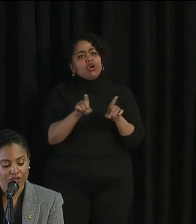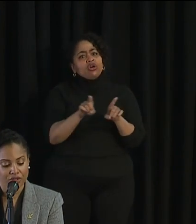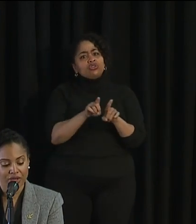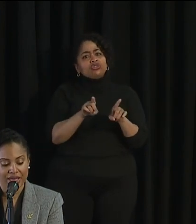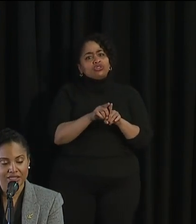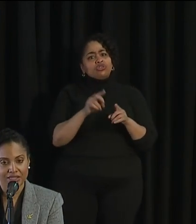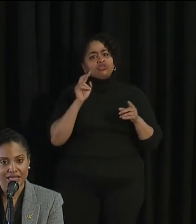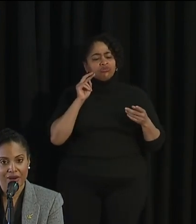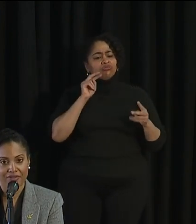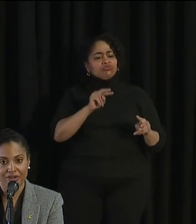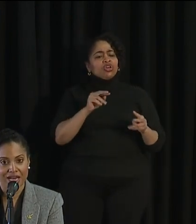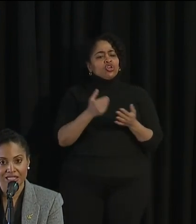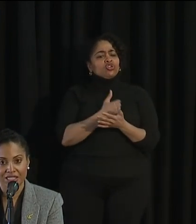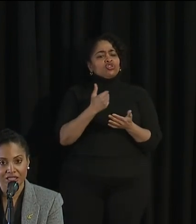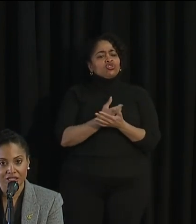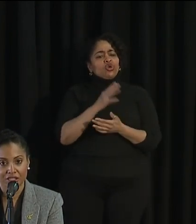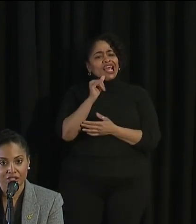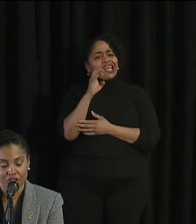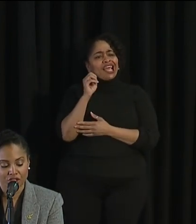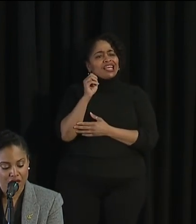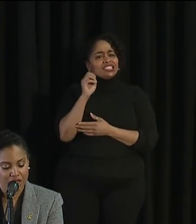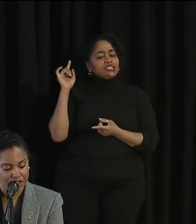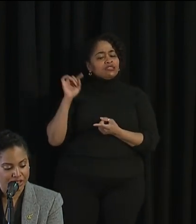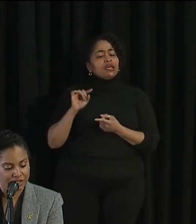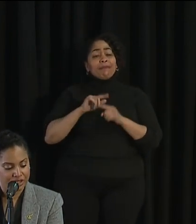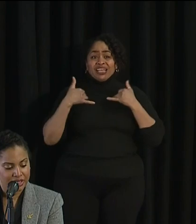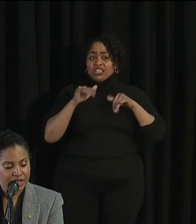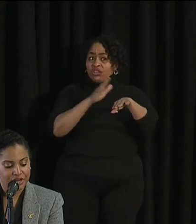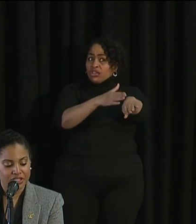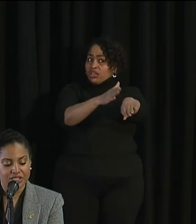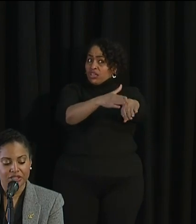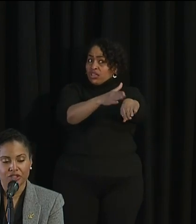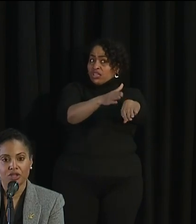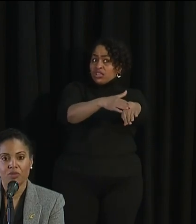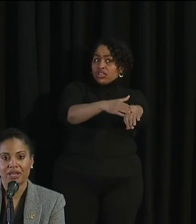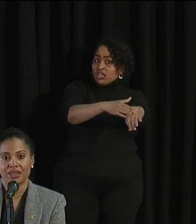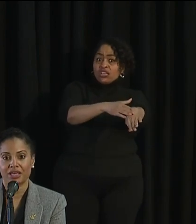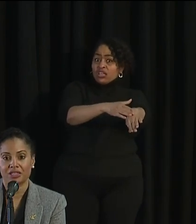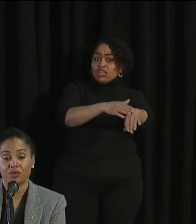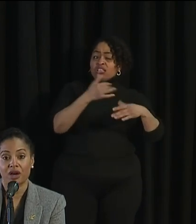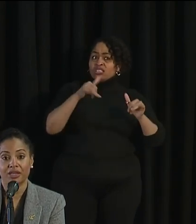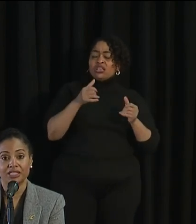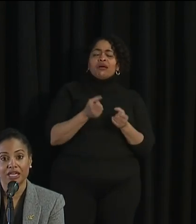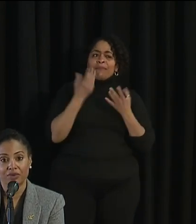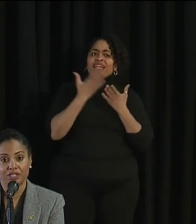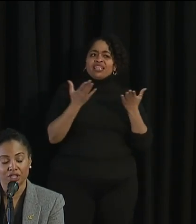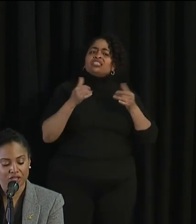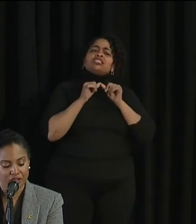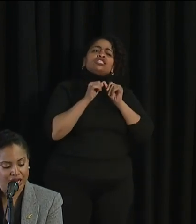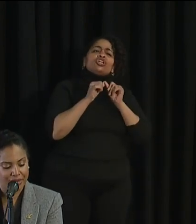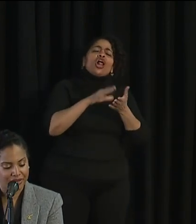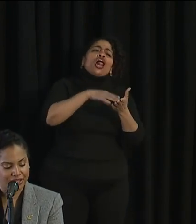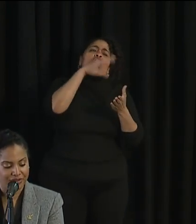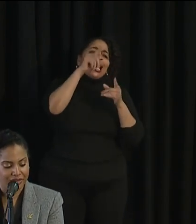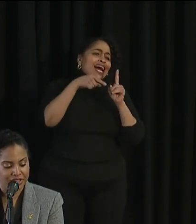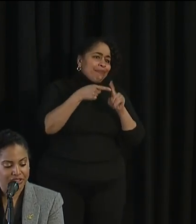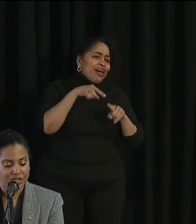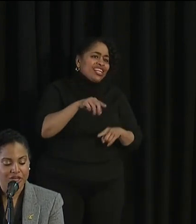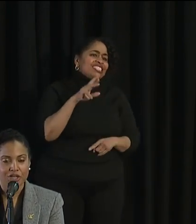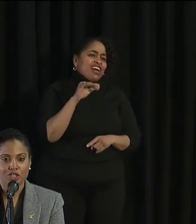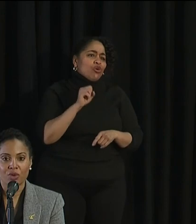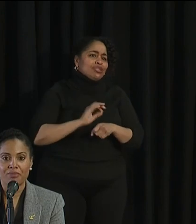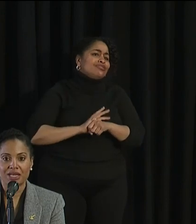fewer new cases. However, I still urge caution. There are still so many things we are continuing to learn about this